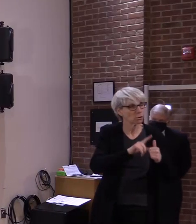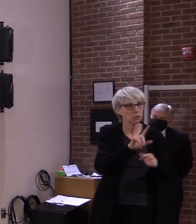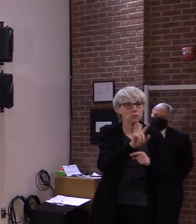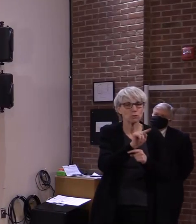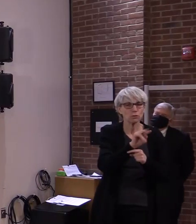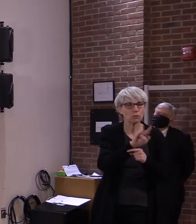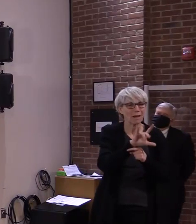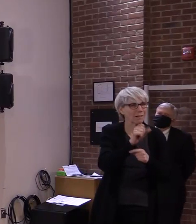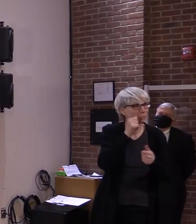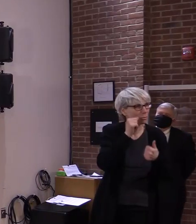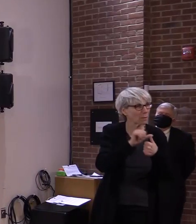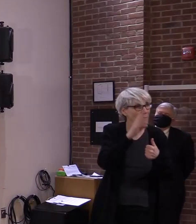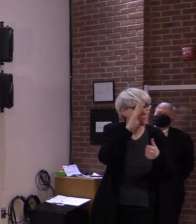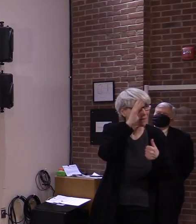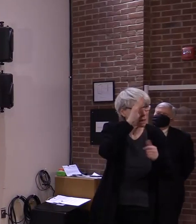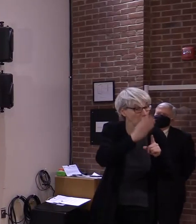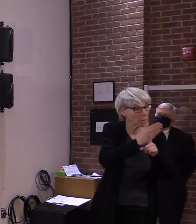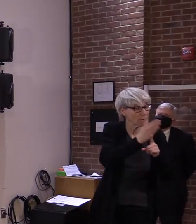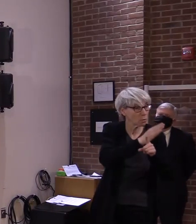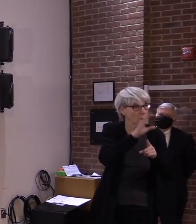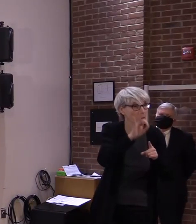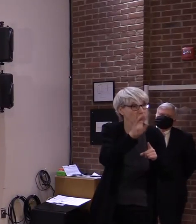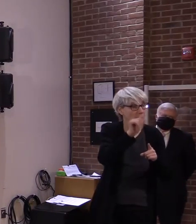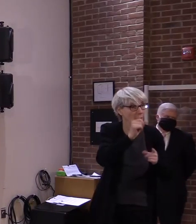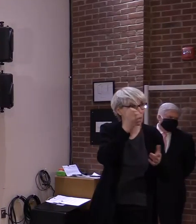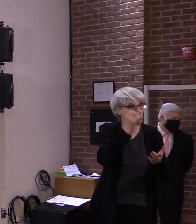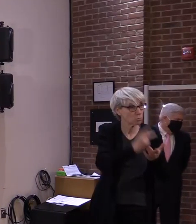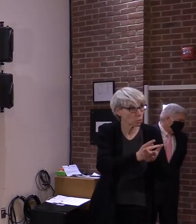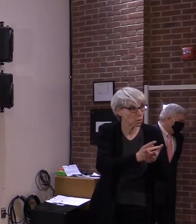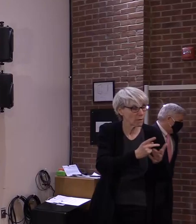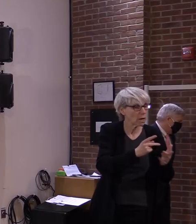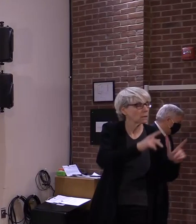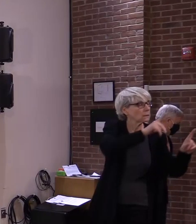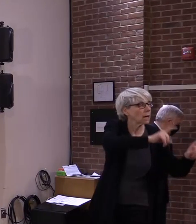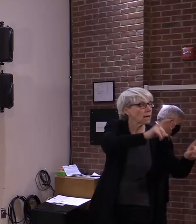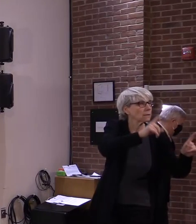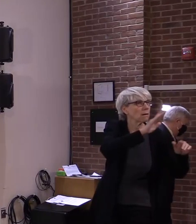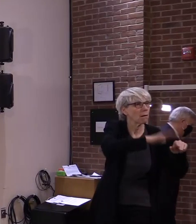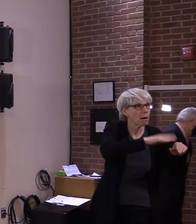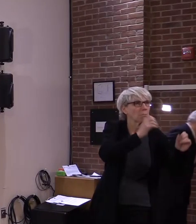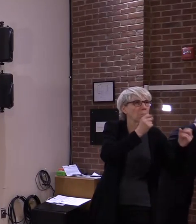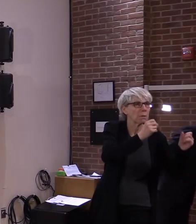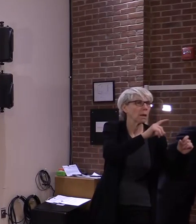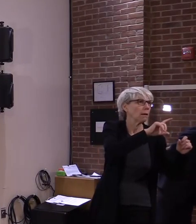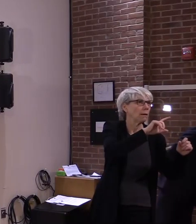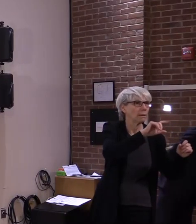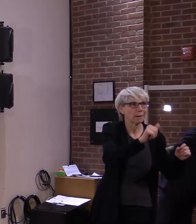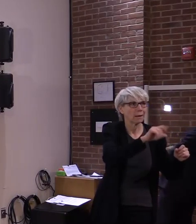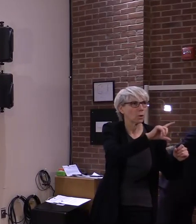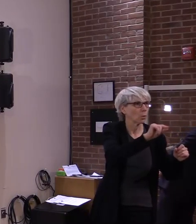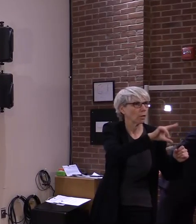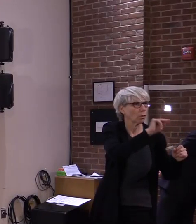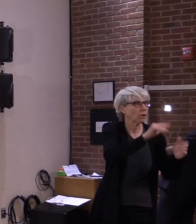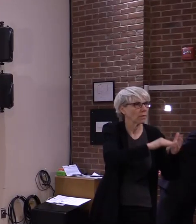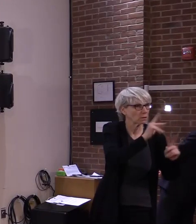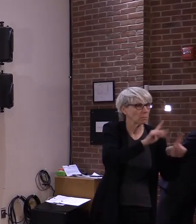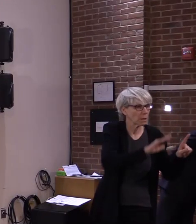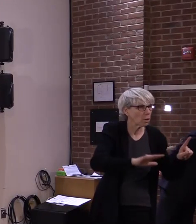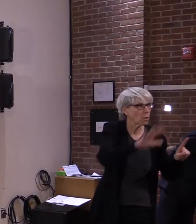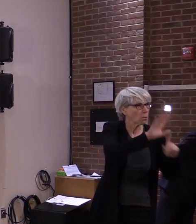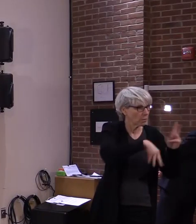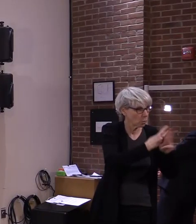up. So that will be important. There's been no known impact at this point in